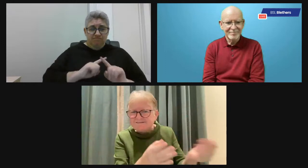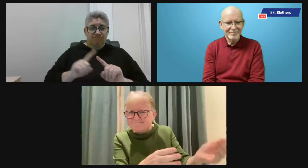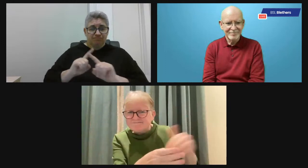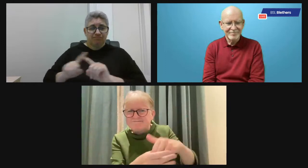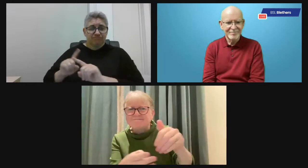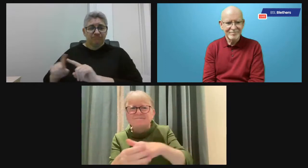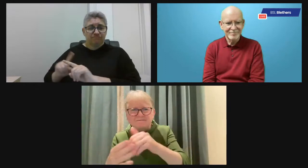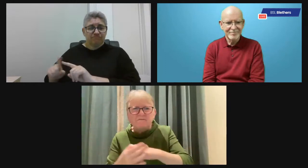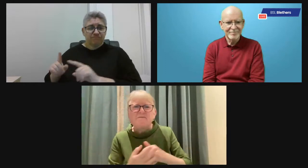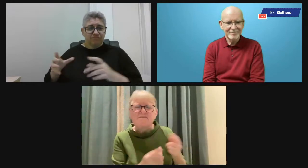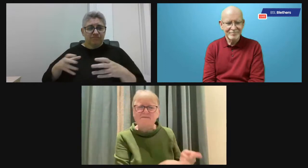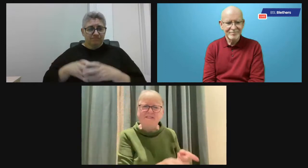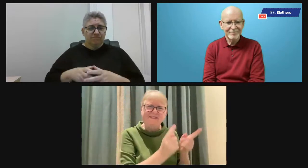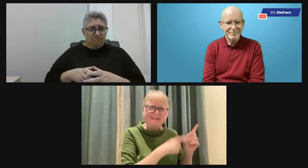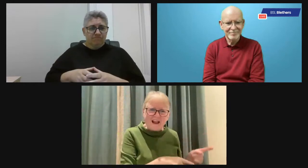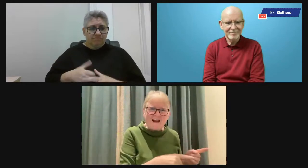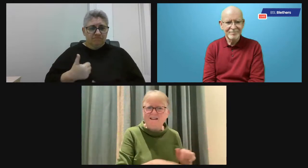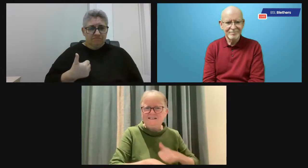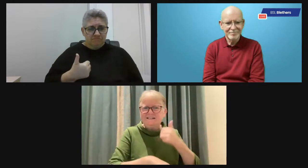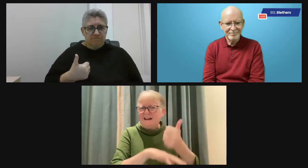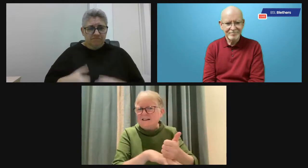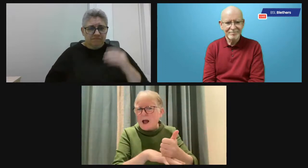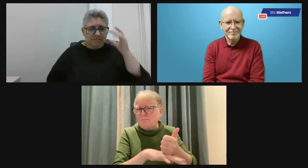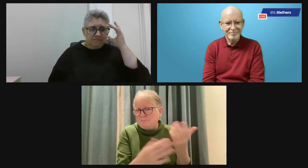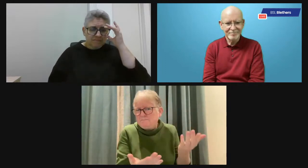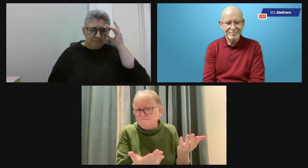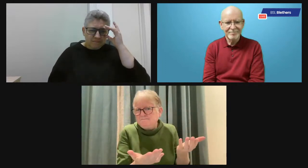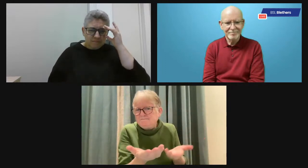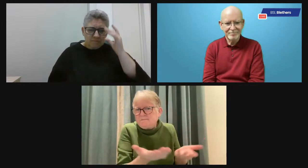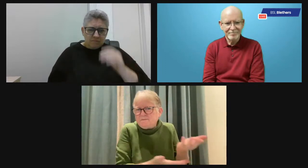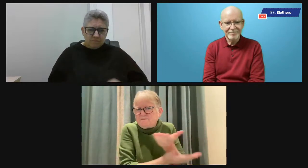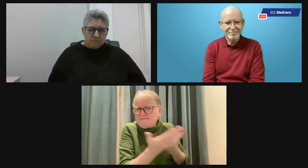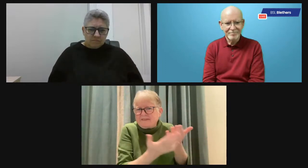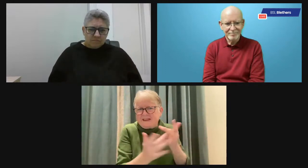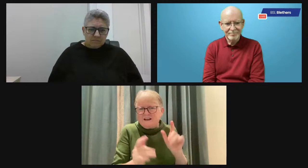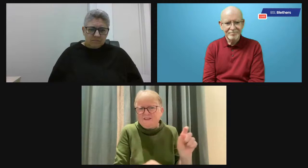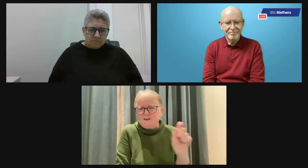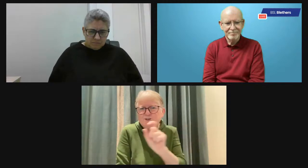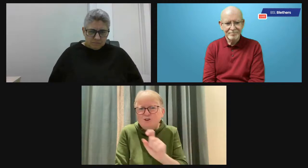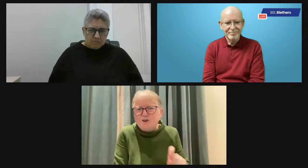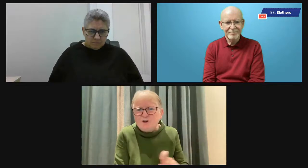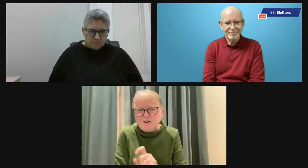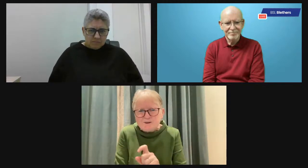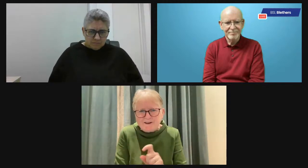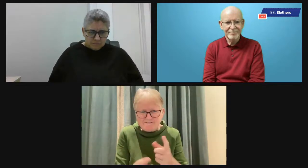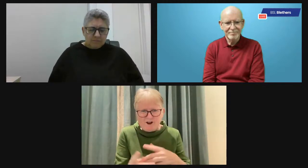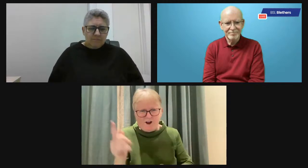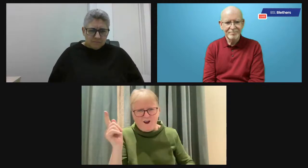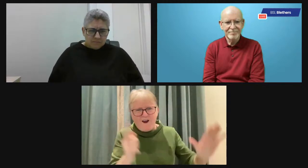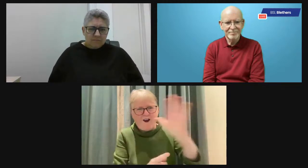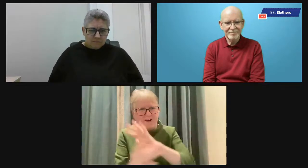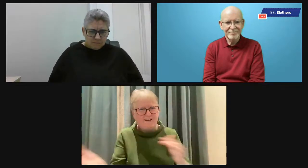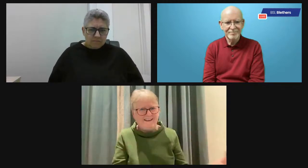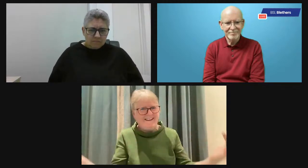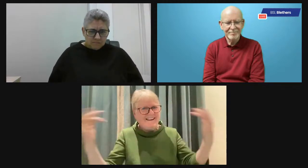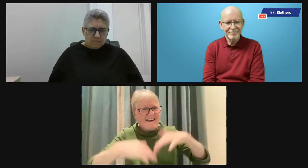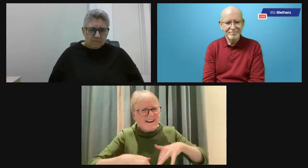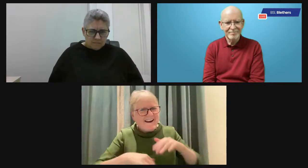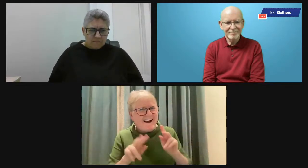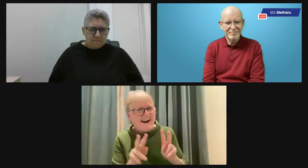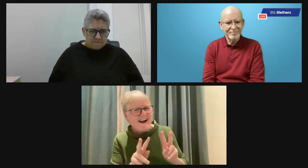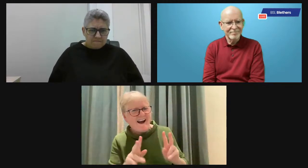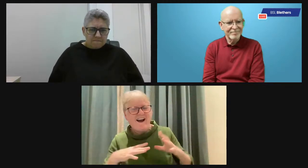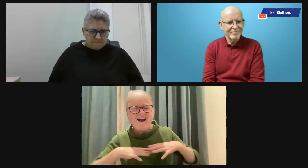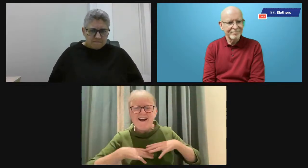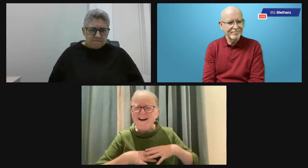I'm handing out kind of roles and trying to get all of us to outreach, really, basically. And